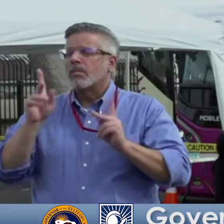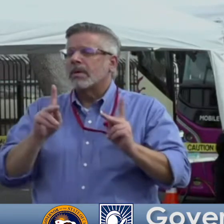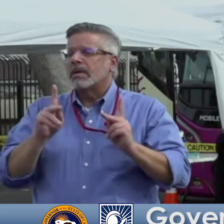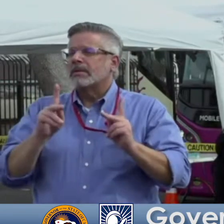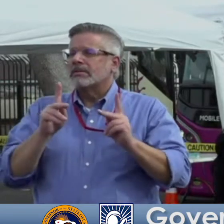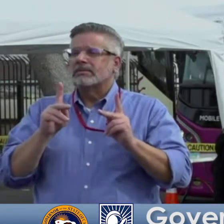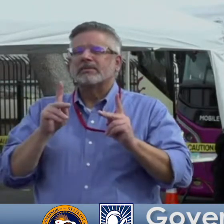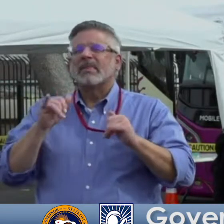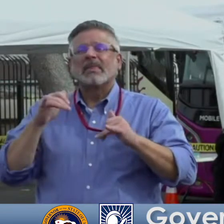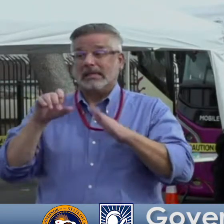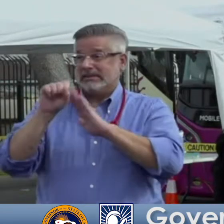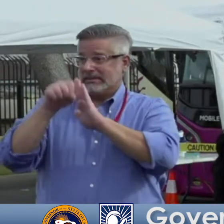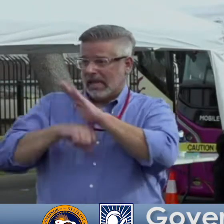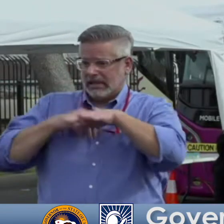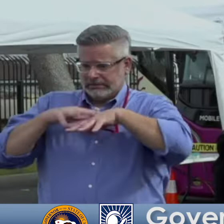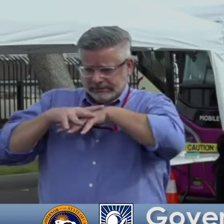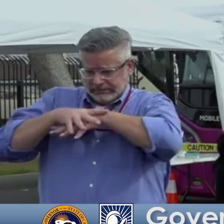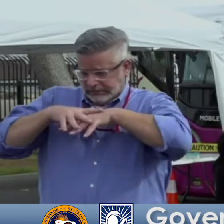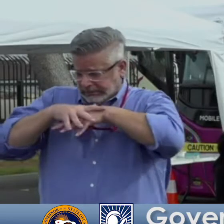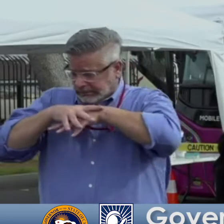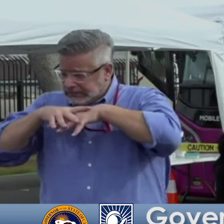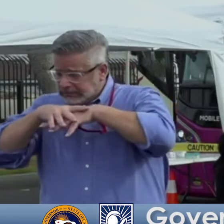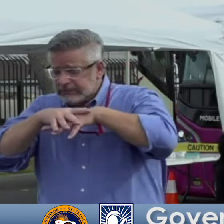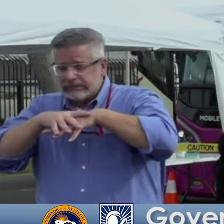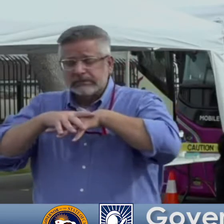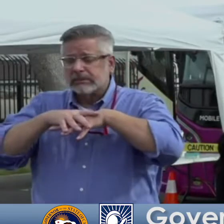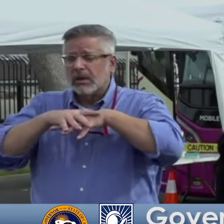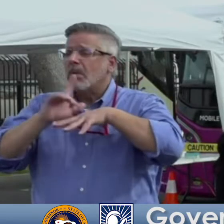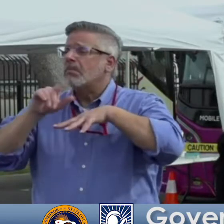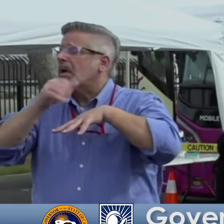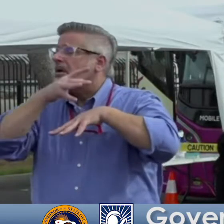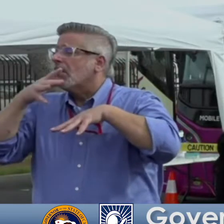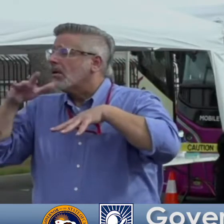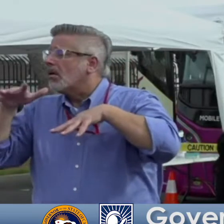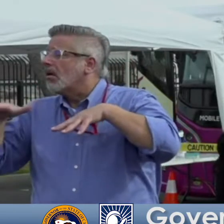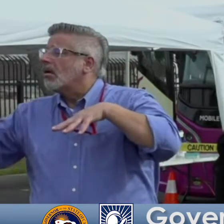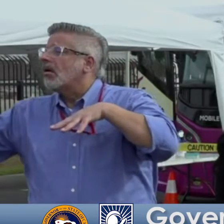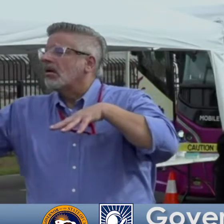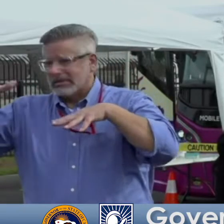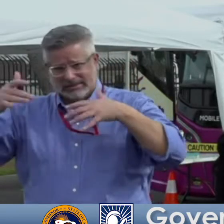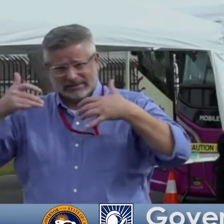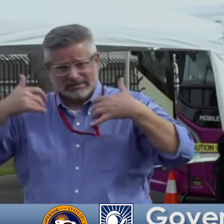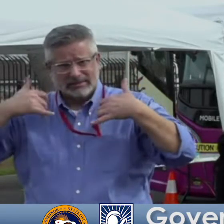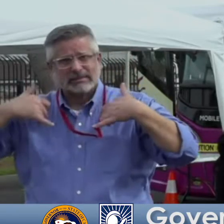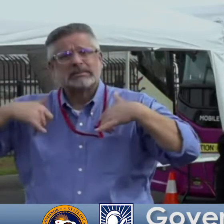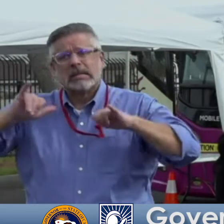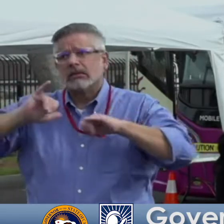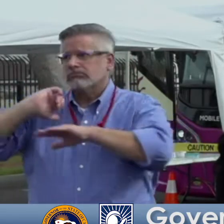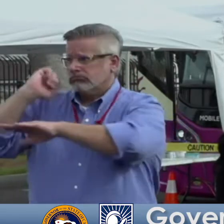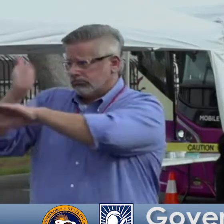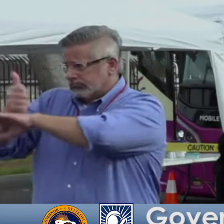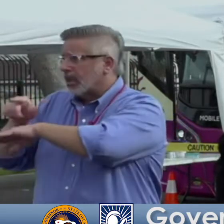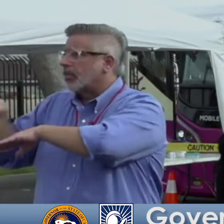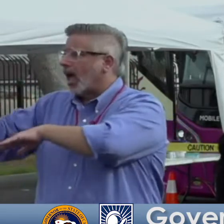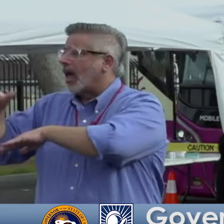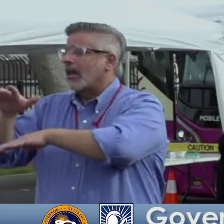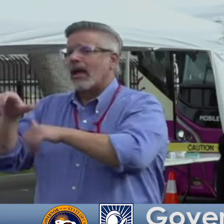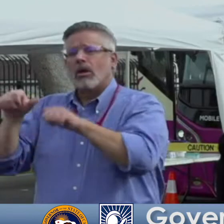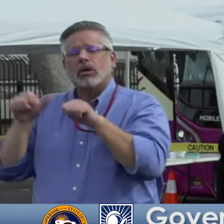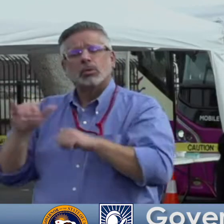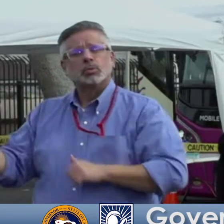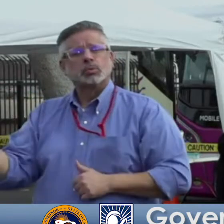dense parts of the state like LA County, but rural and remote parts of California are also being served. And this is an important